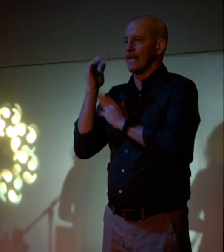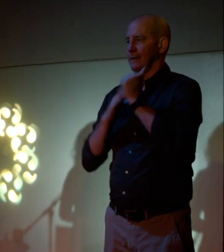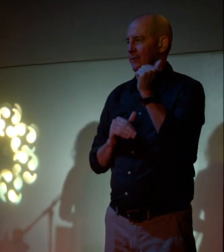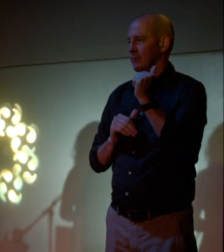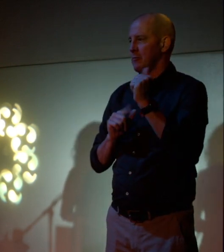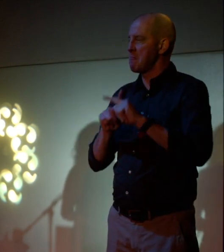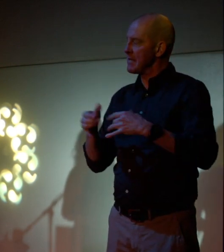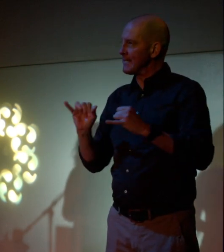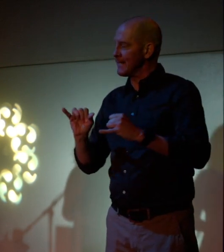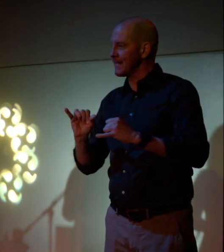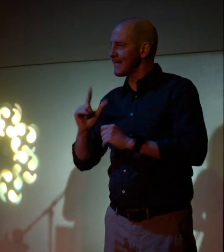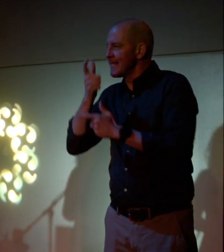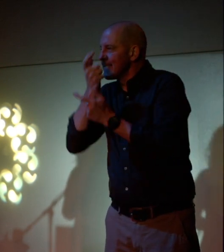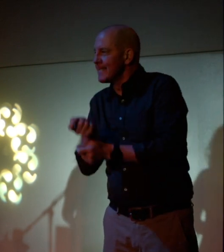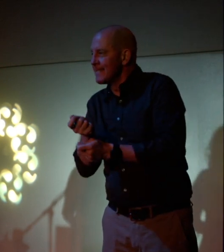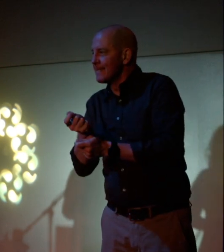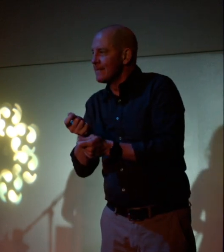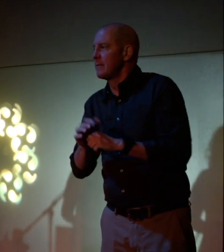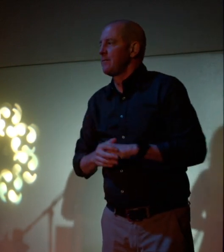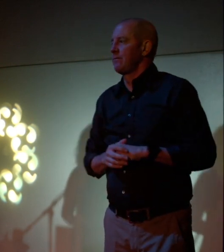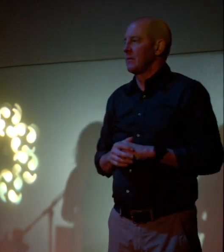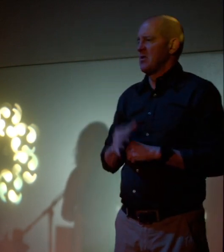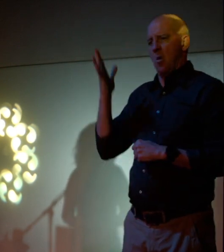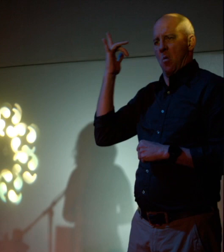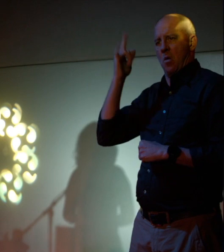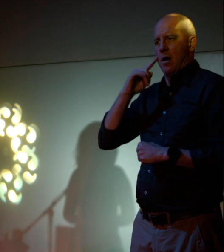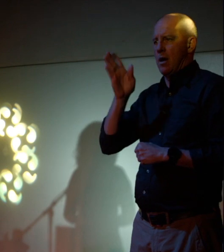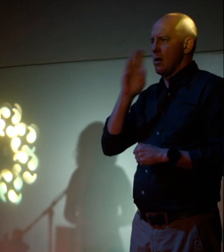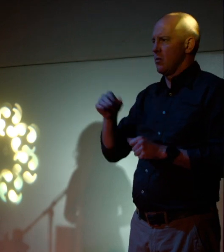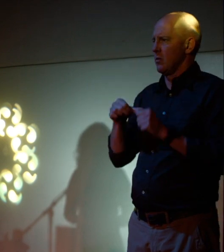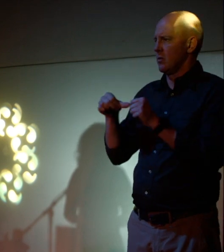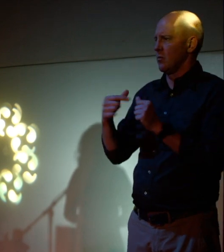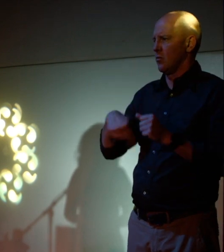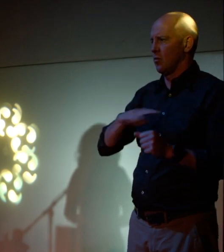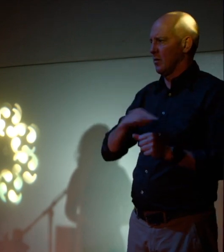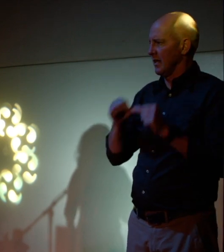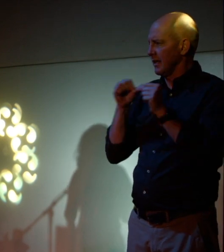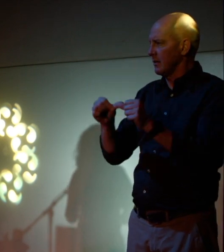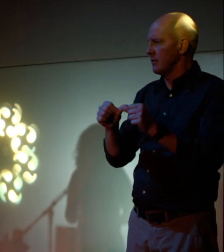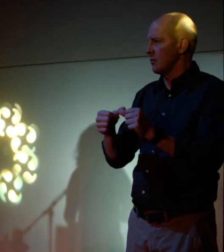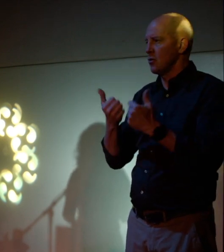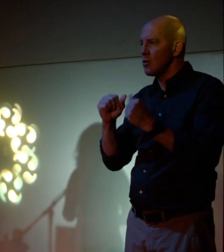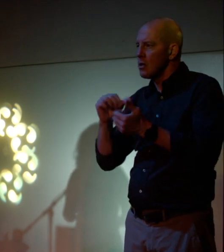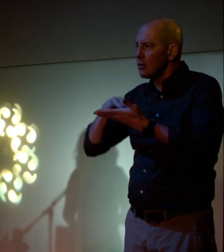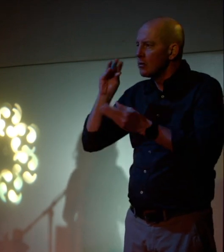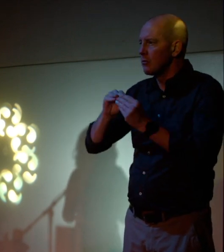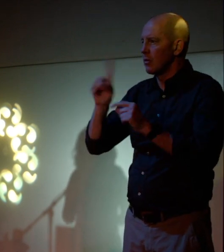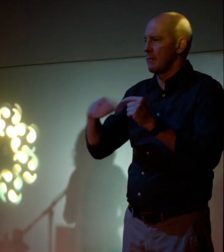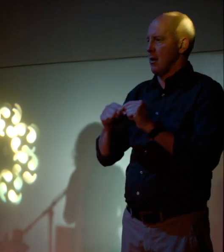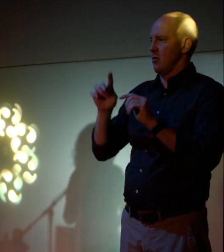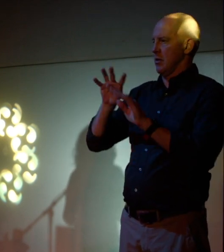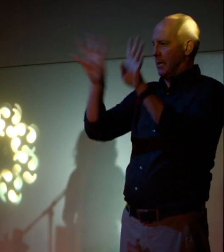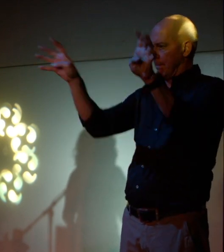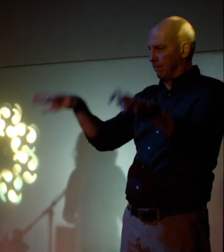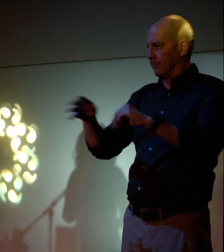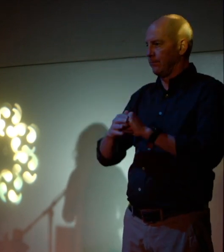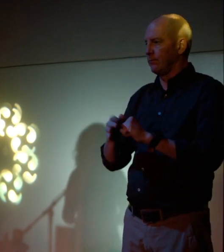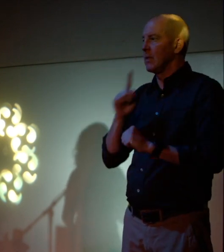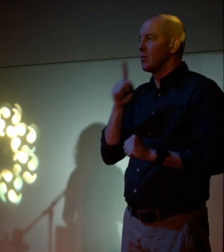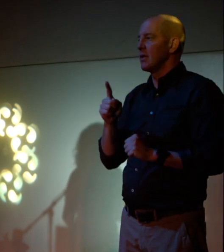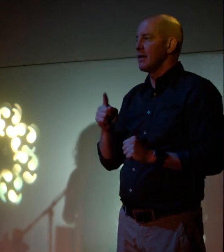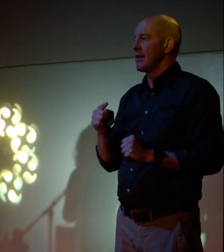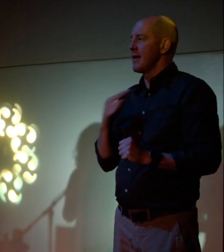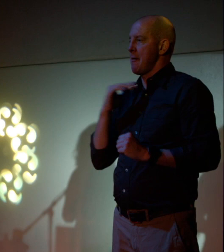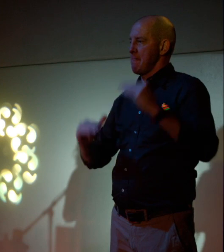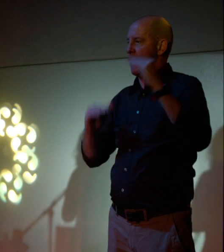fails to account for why we might ever pick up another mystery novel. So it turns out it's a balance. It's a tension between pleasure